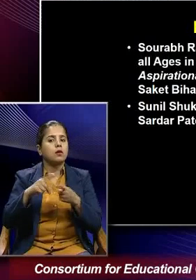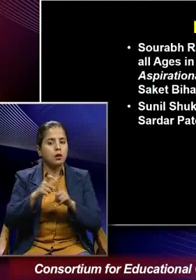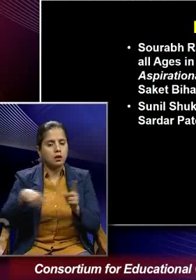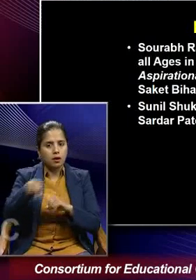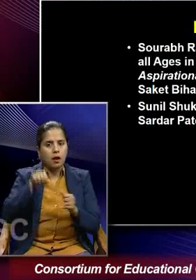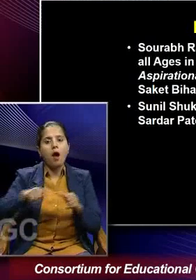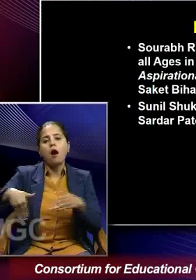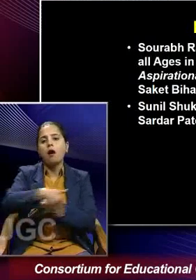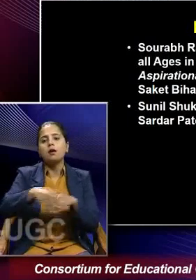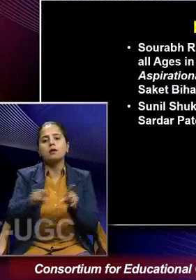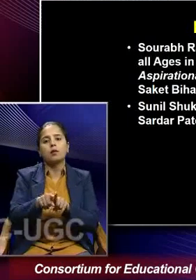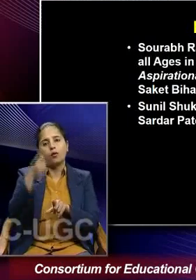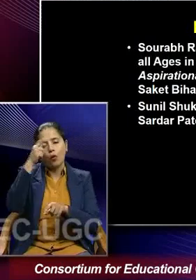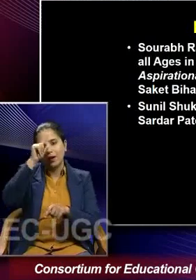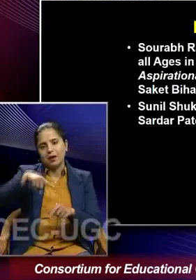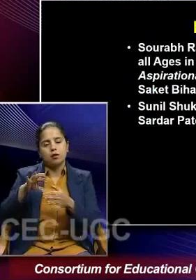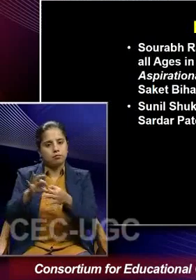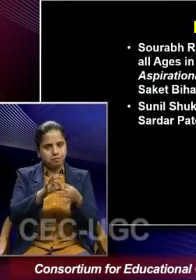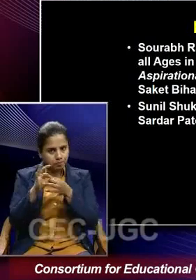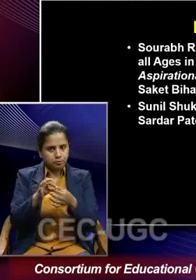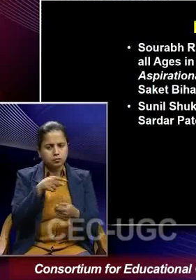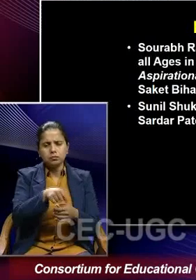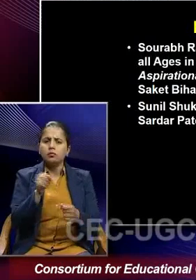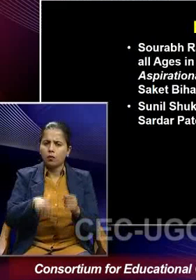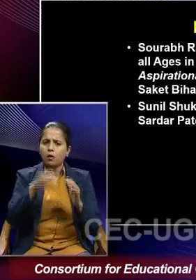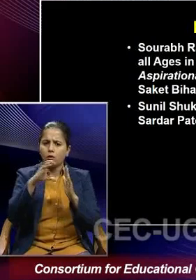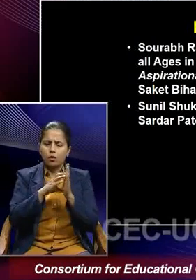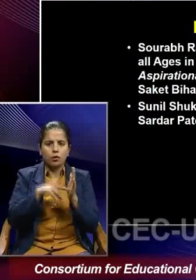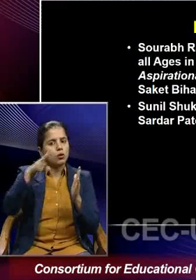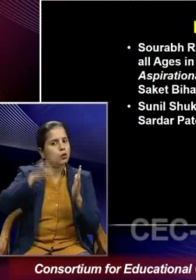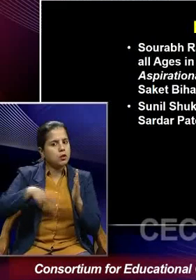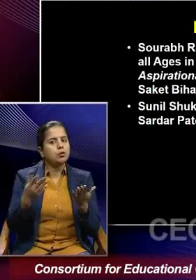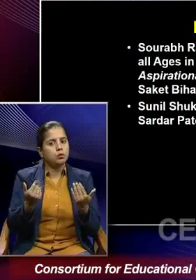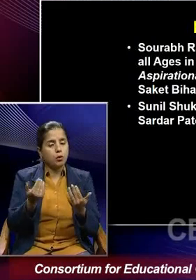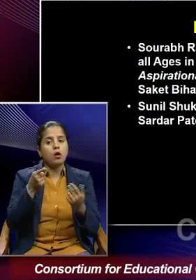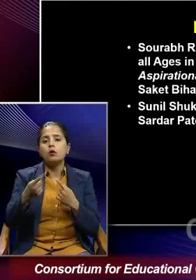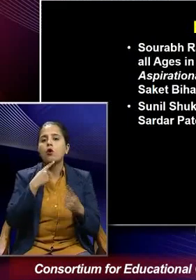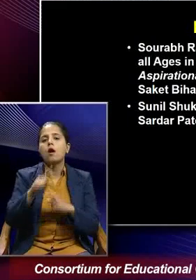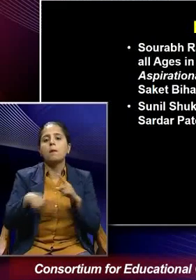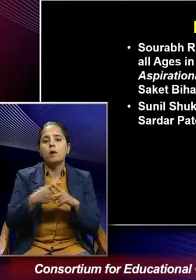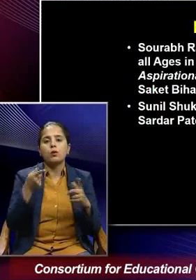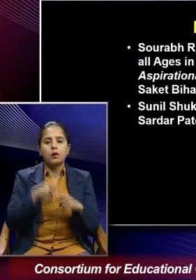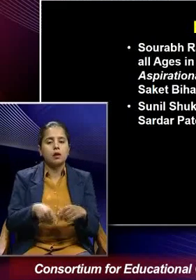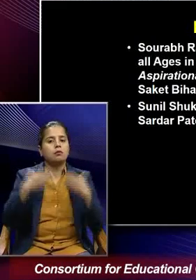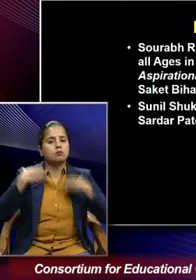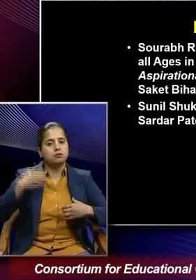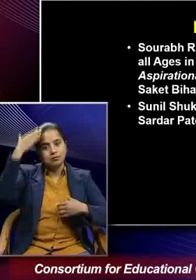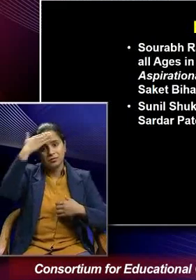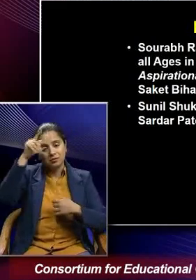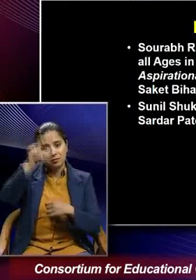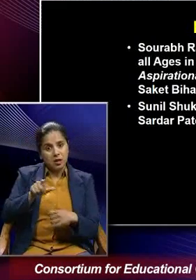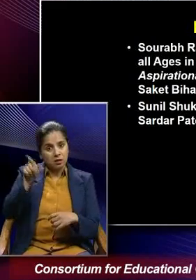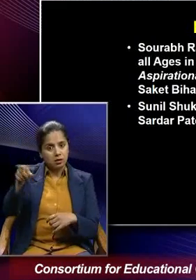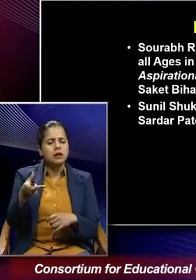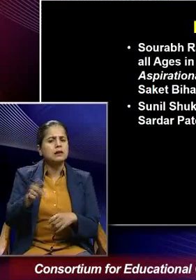architect of unified India. This article can also be referred when one is talking about Sardar Patel, which is again in the